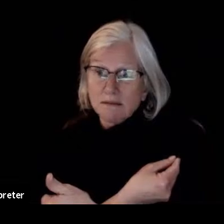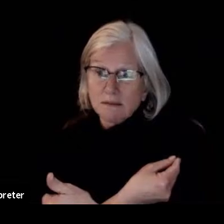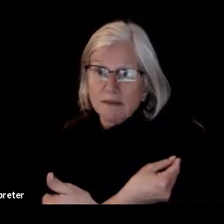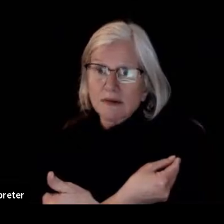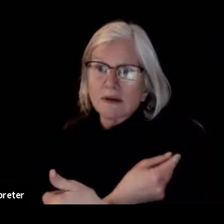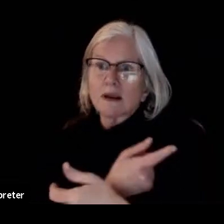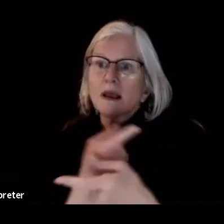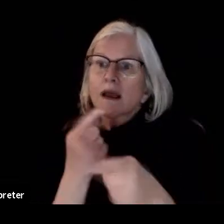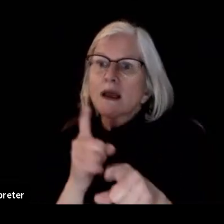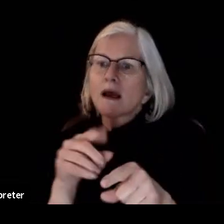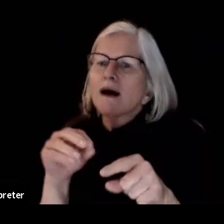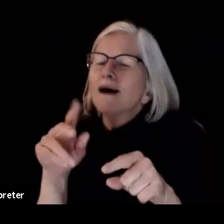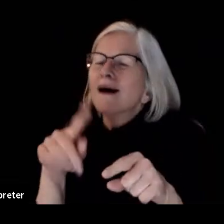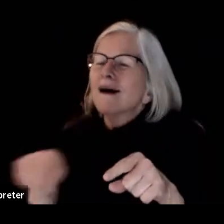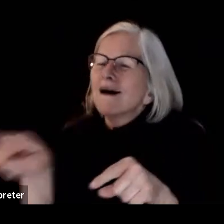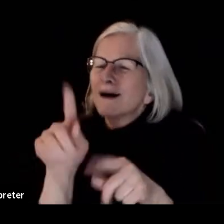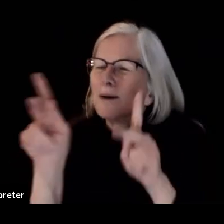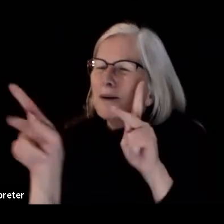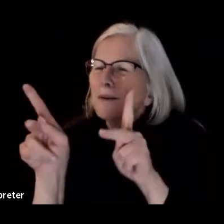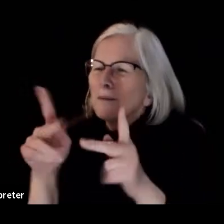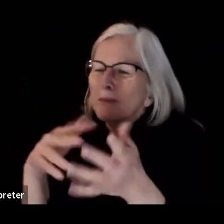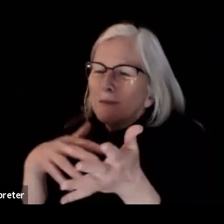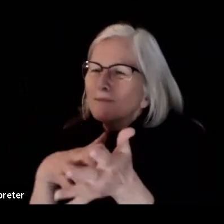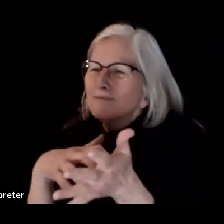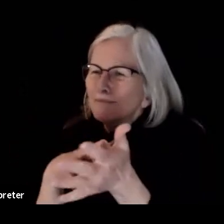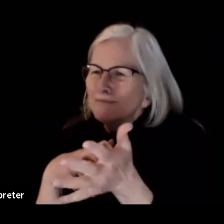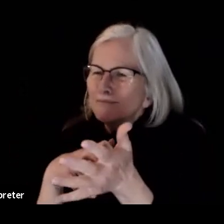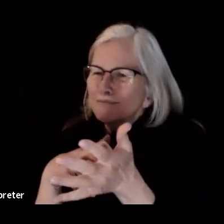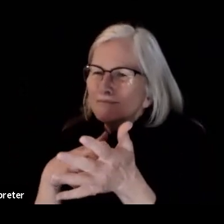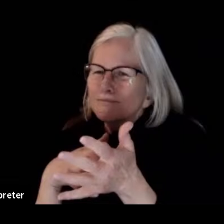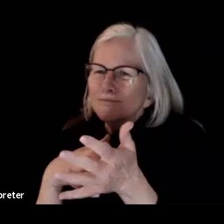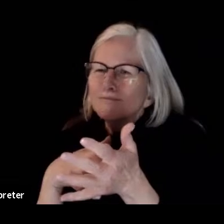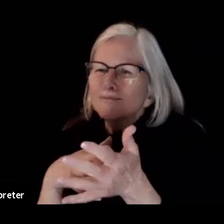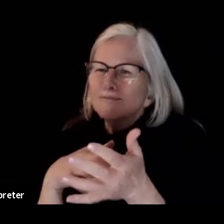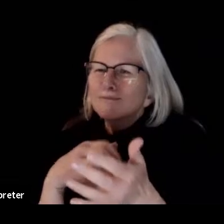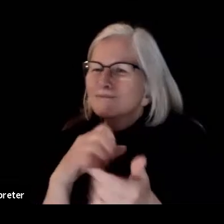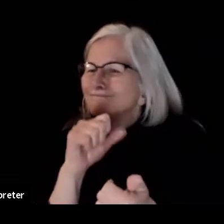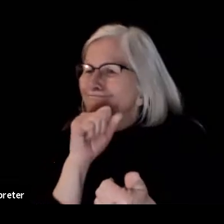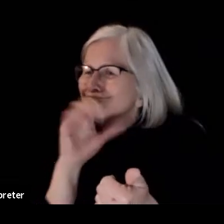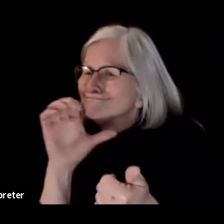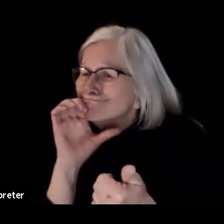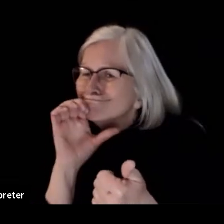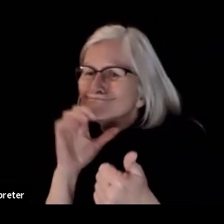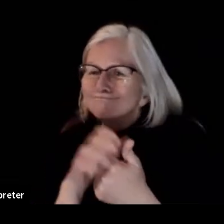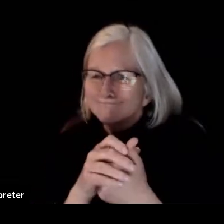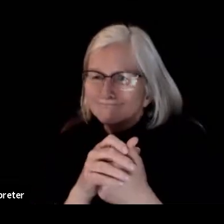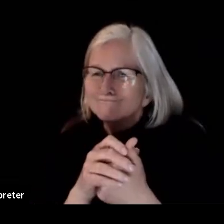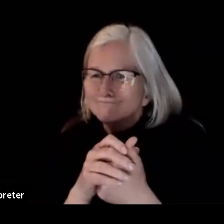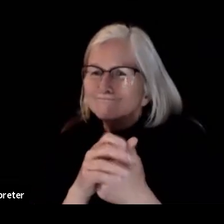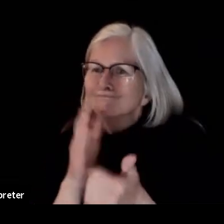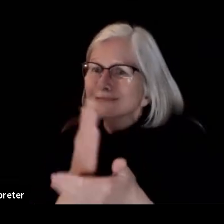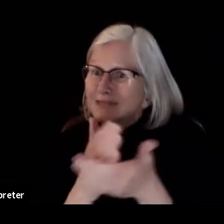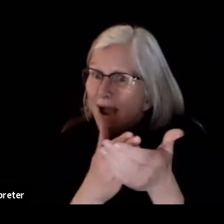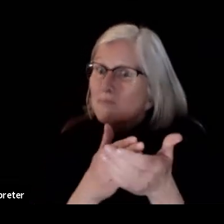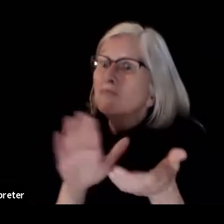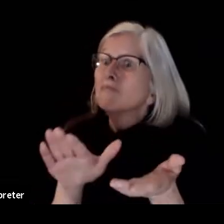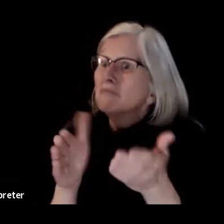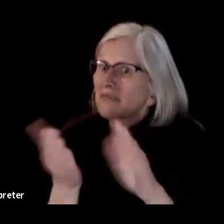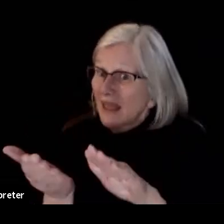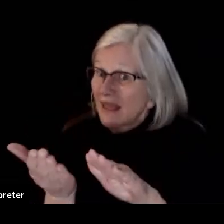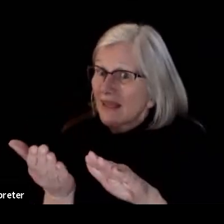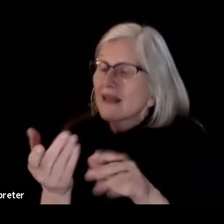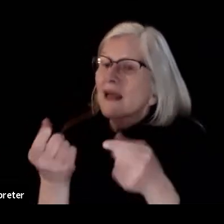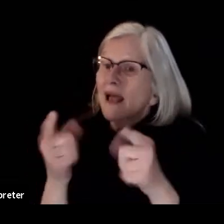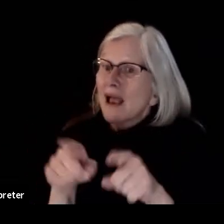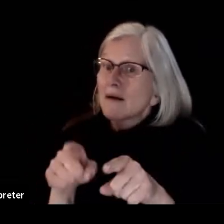So our elders. And so, yes, there have been some deaths that have occurred after an individual